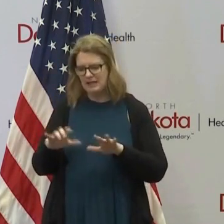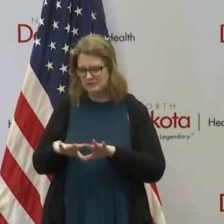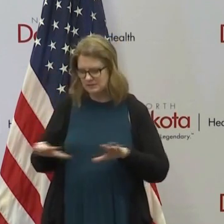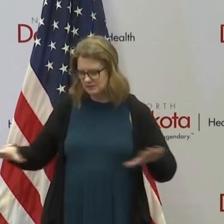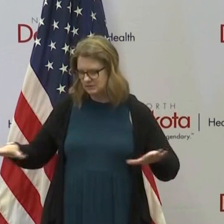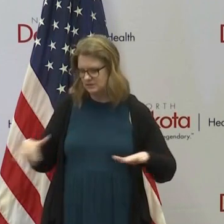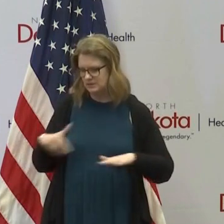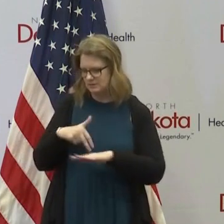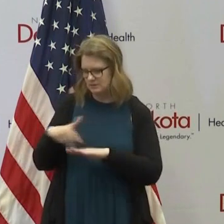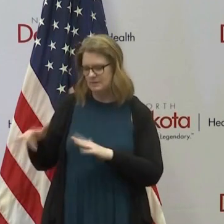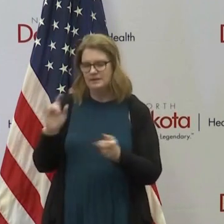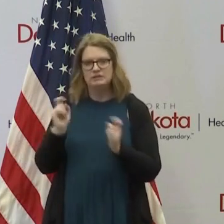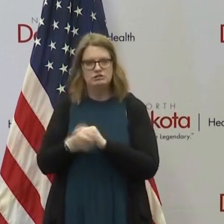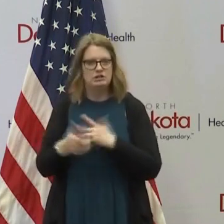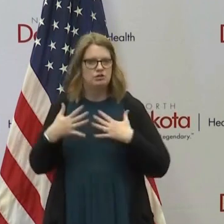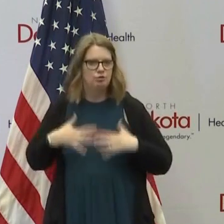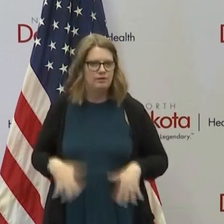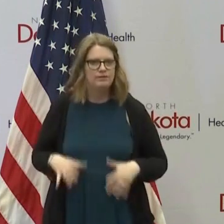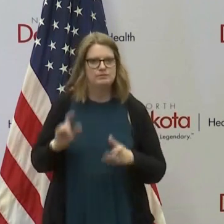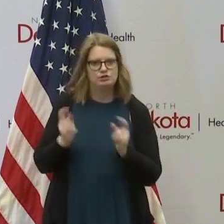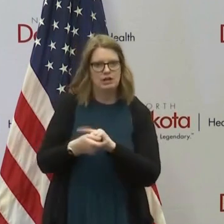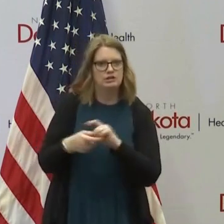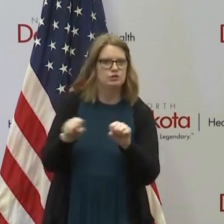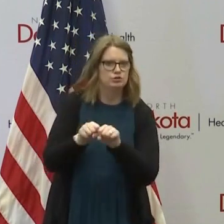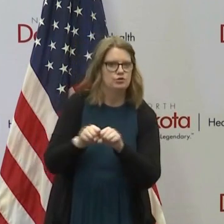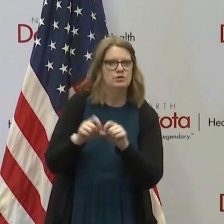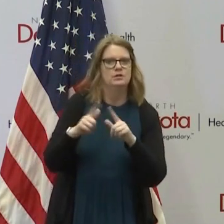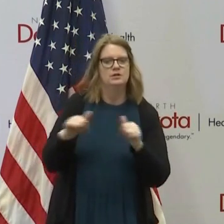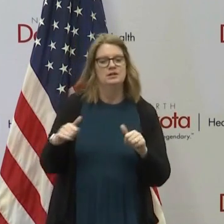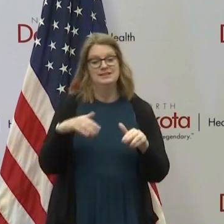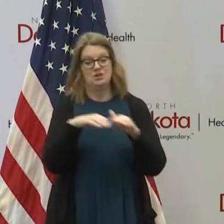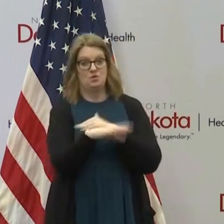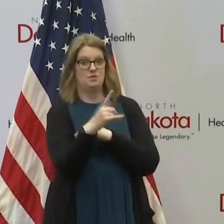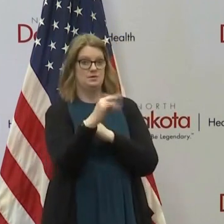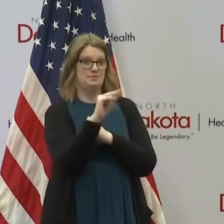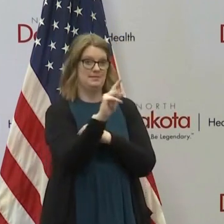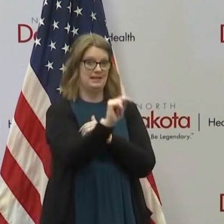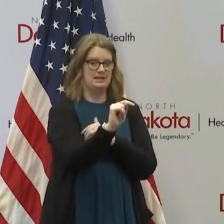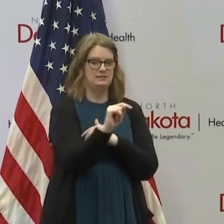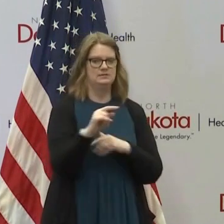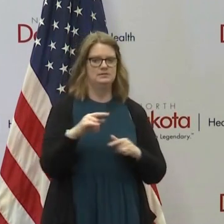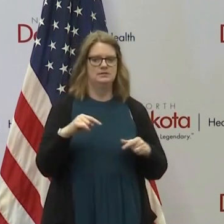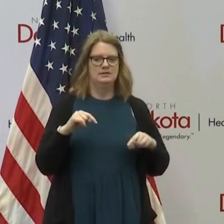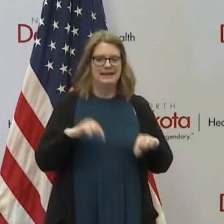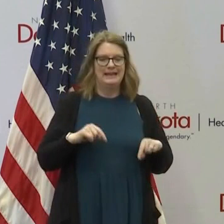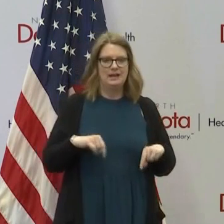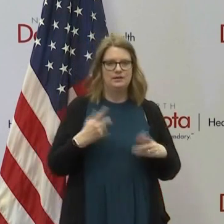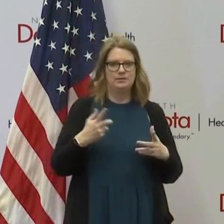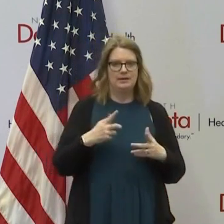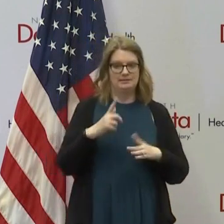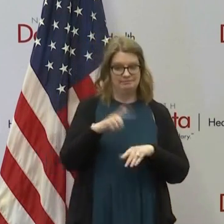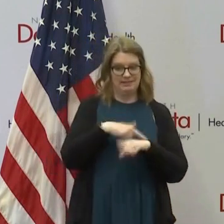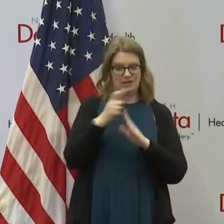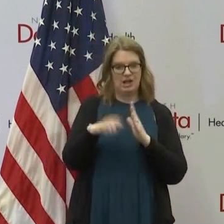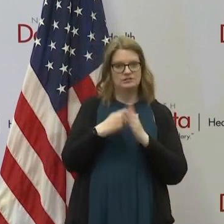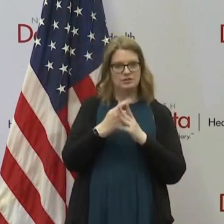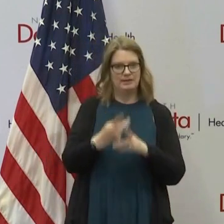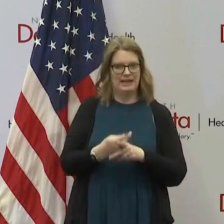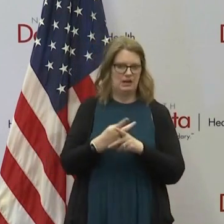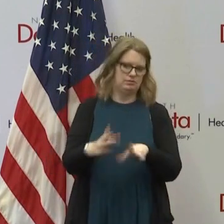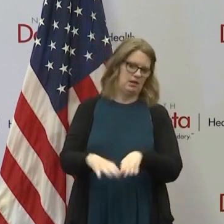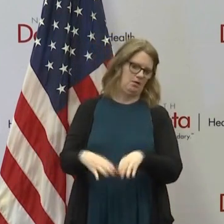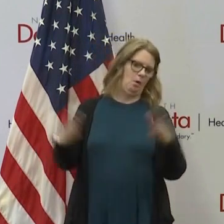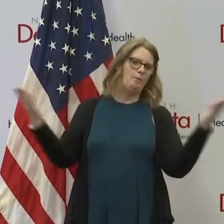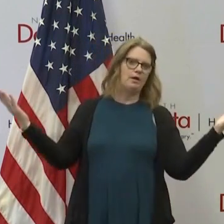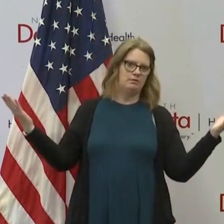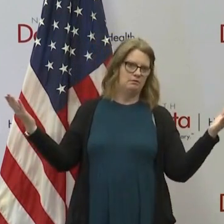to change into uniforms and change their shoes and do all these things to get into one of those plants, where we had essentially long-term care in many cases just wide open